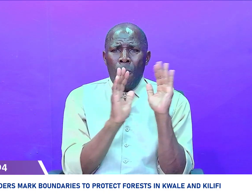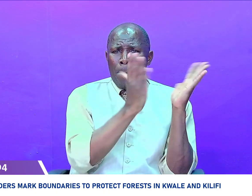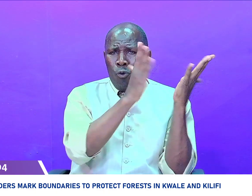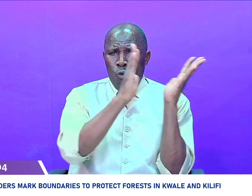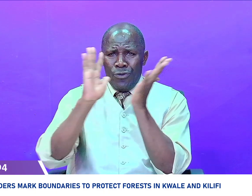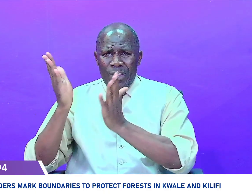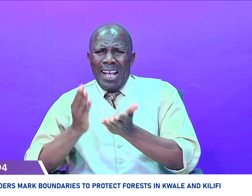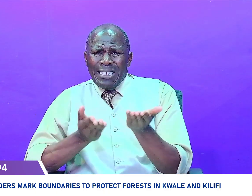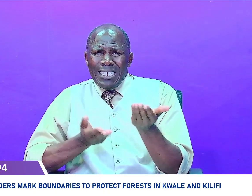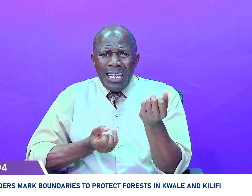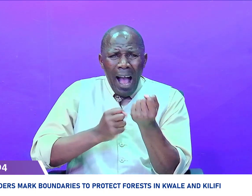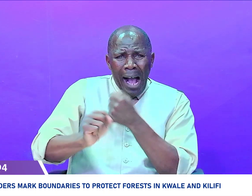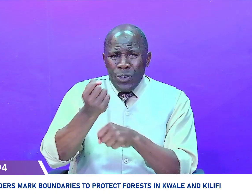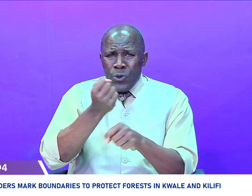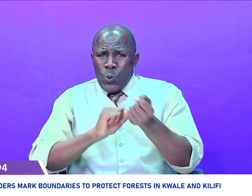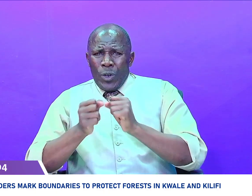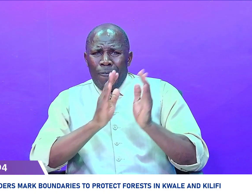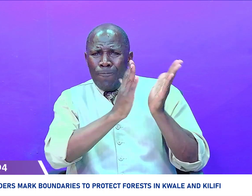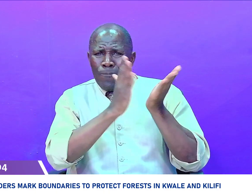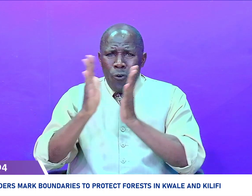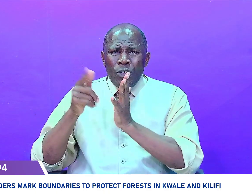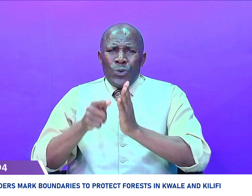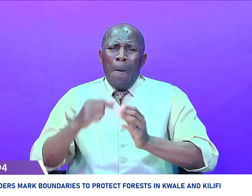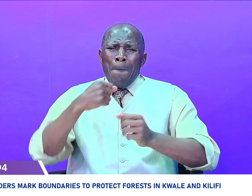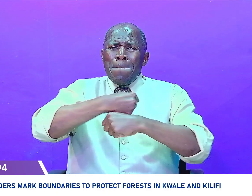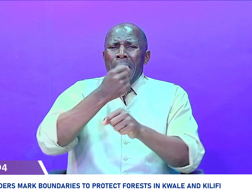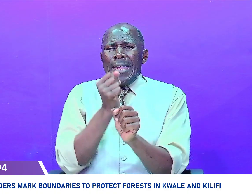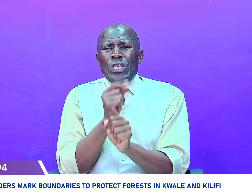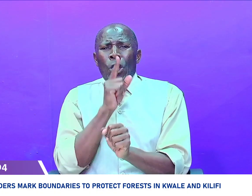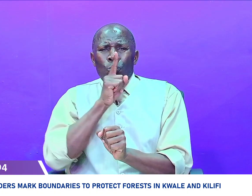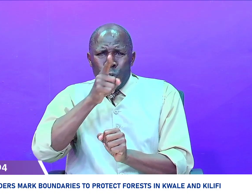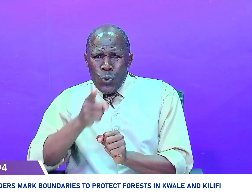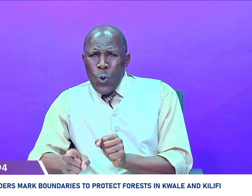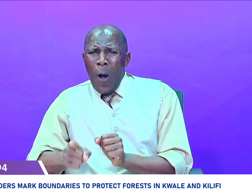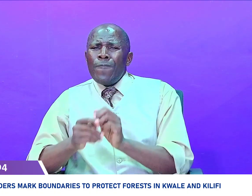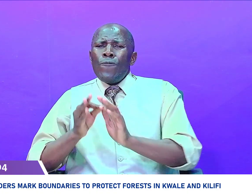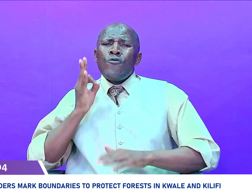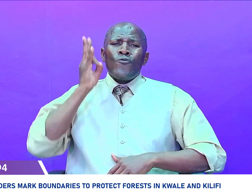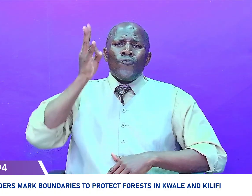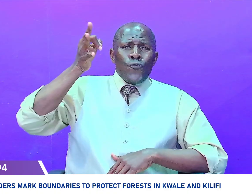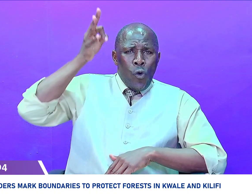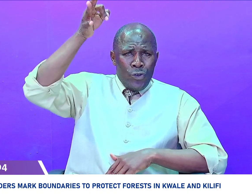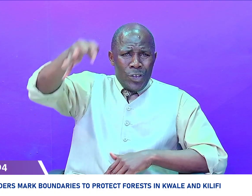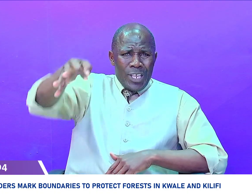the heritage, and ensure that future generations continue to benefit from their cultural